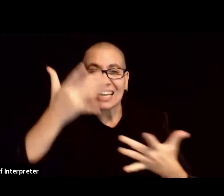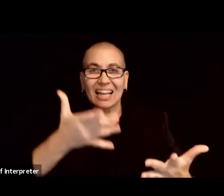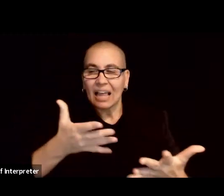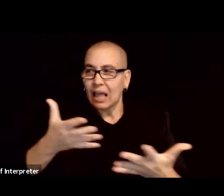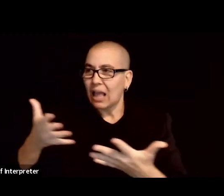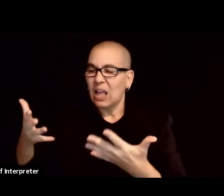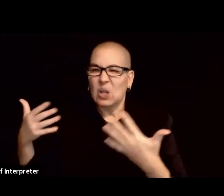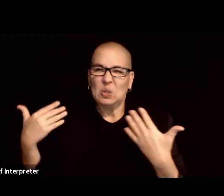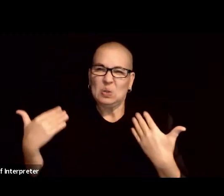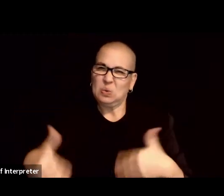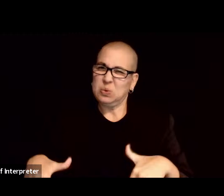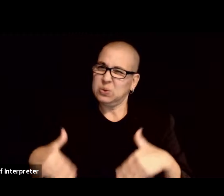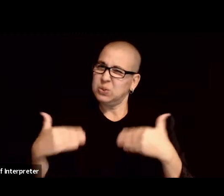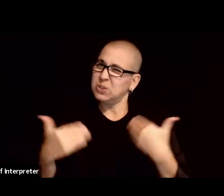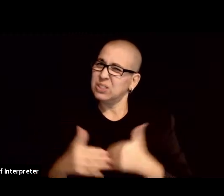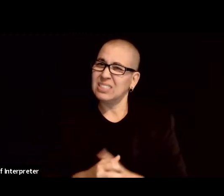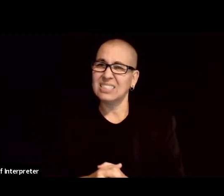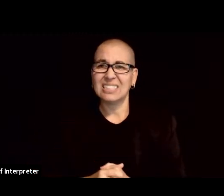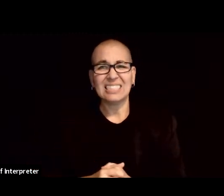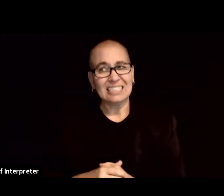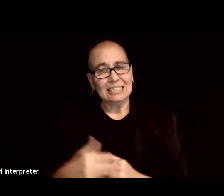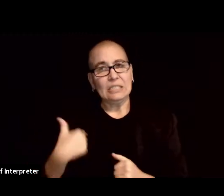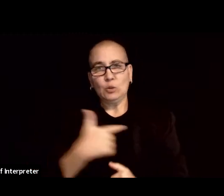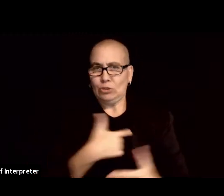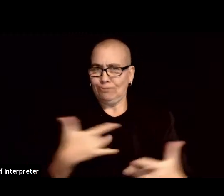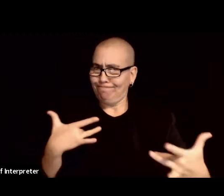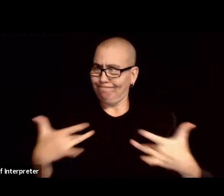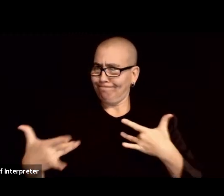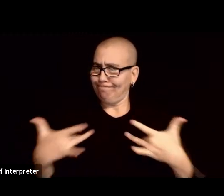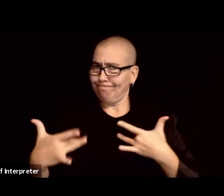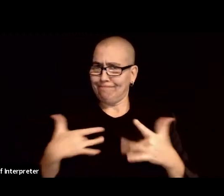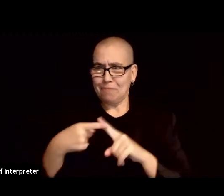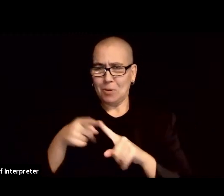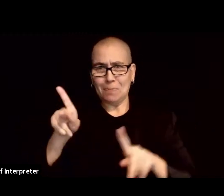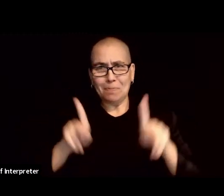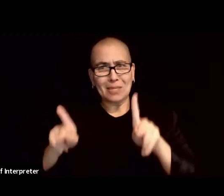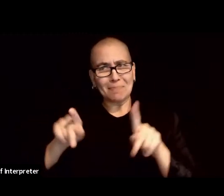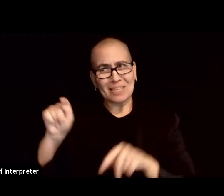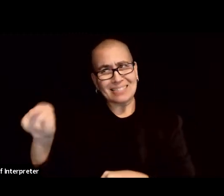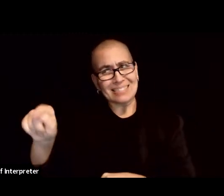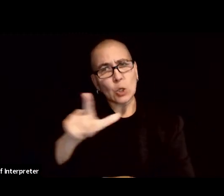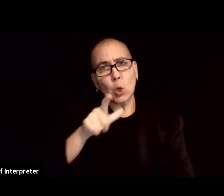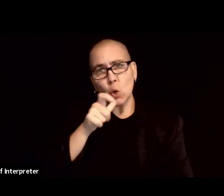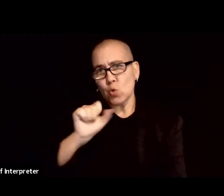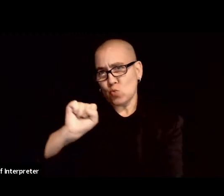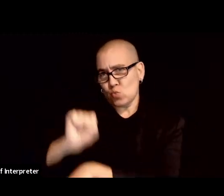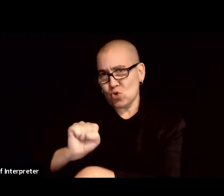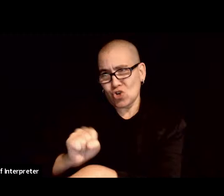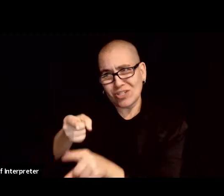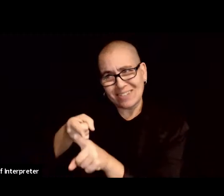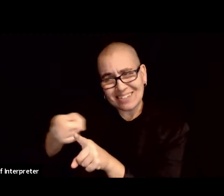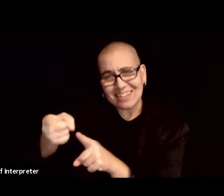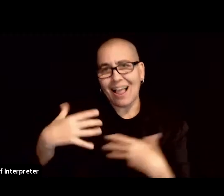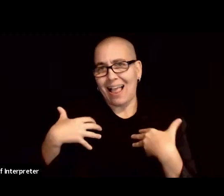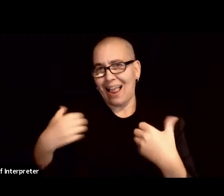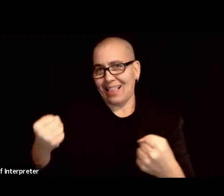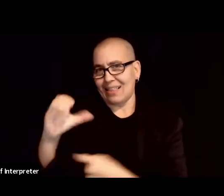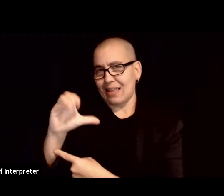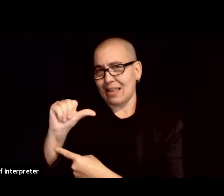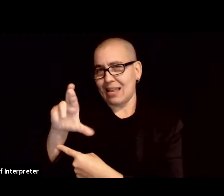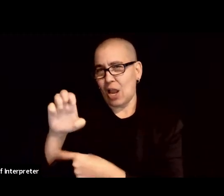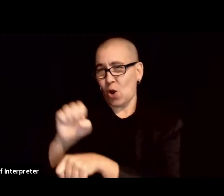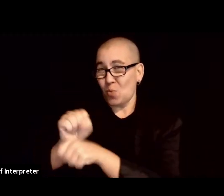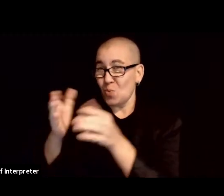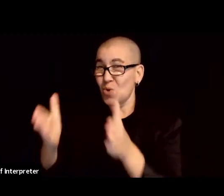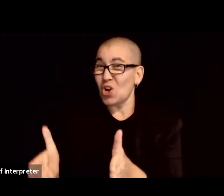the community, given these large numbers of community spread and community transmission. And just to